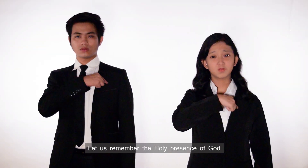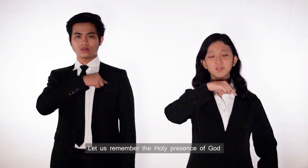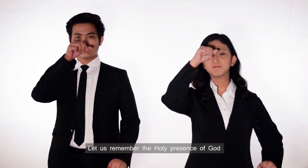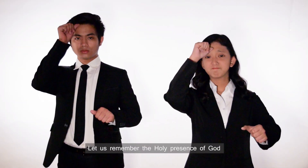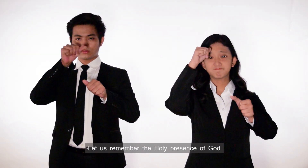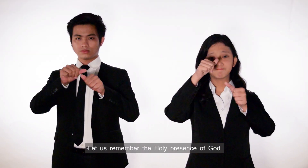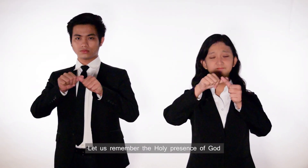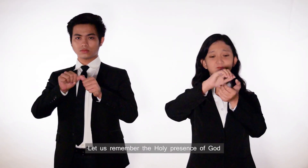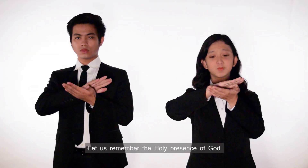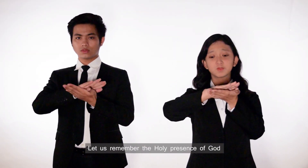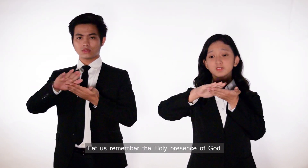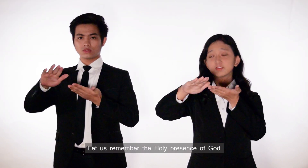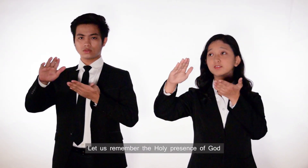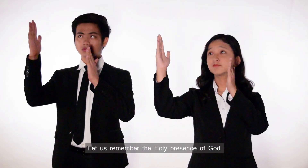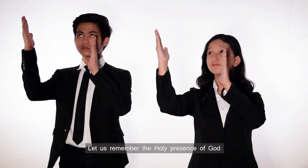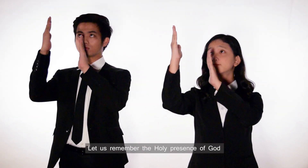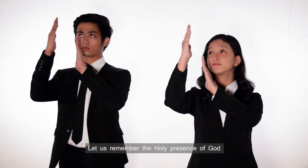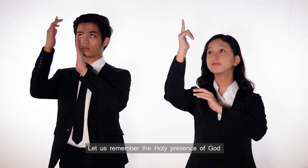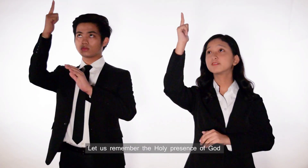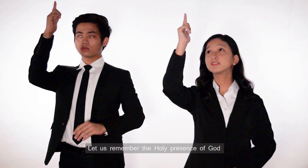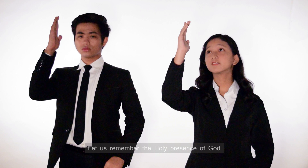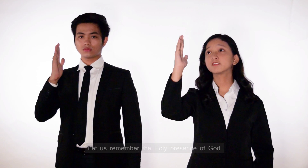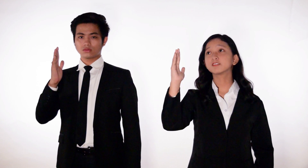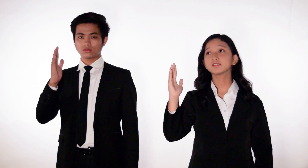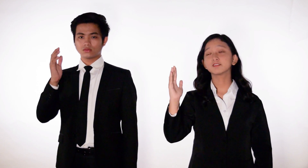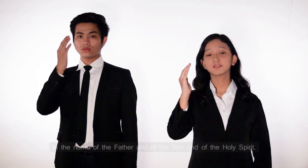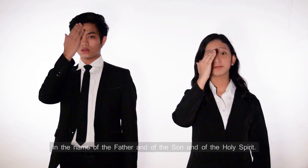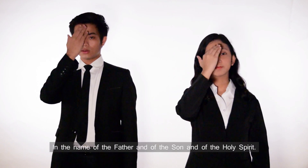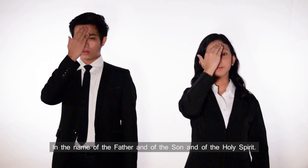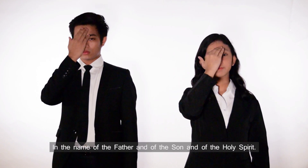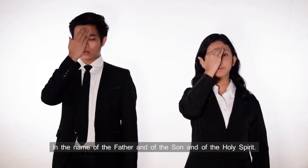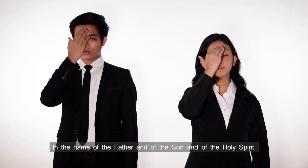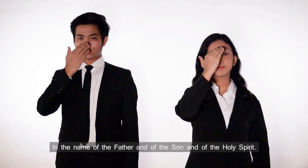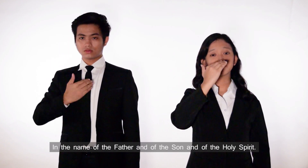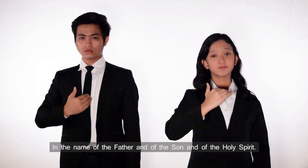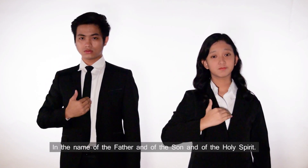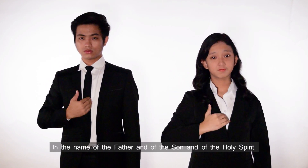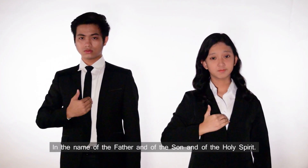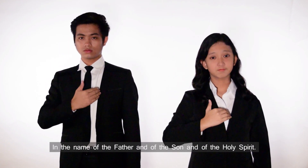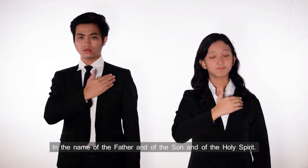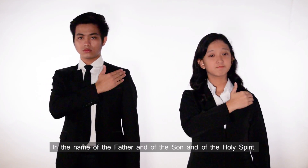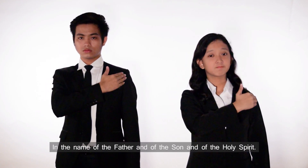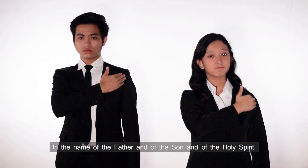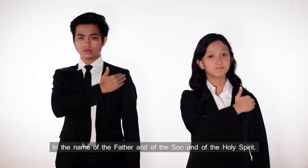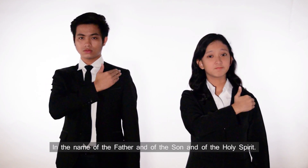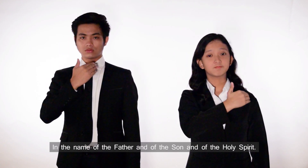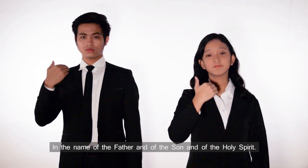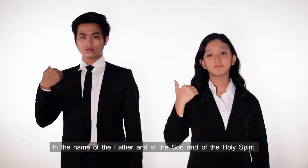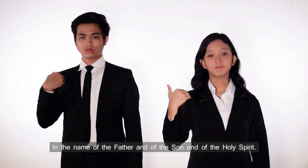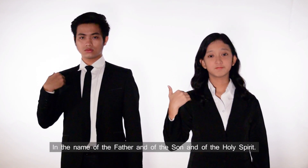that we are in the holy presence of God. In the name of the Father, and of the Son, and